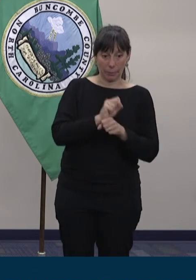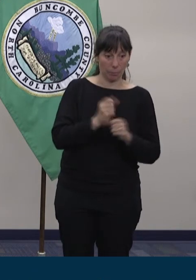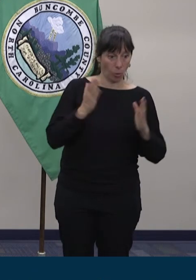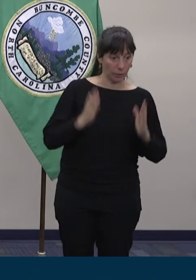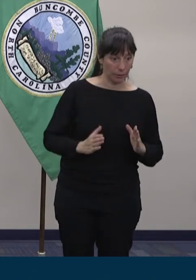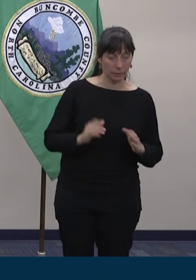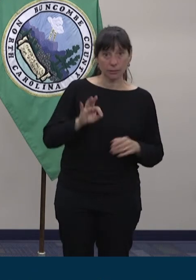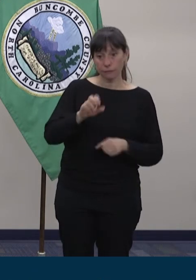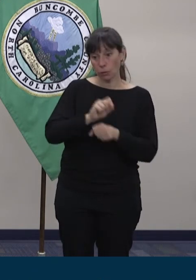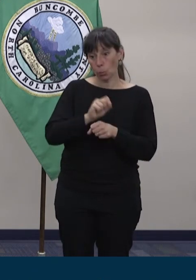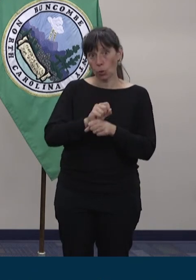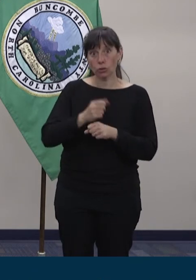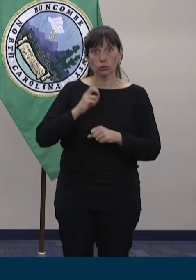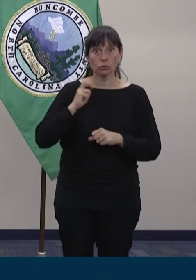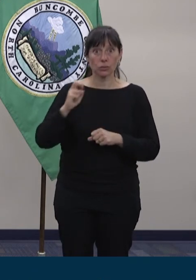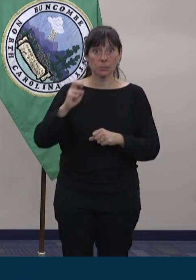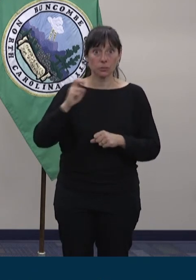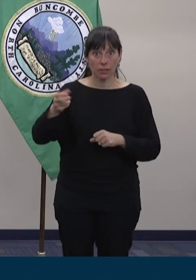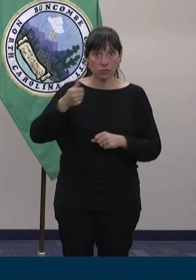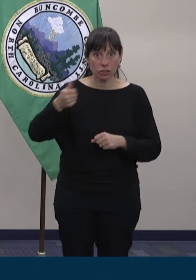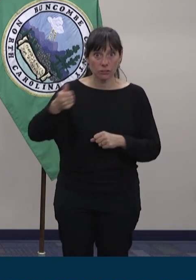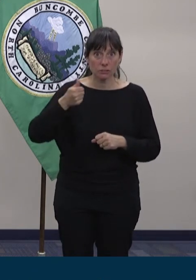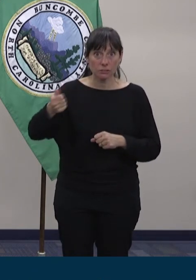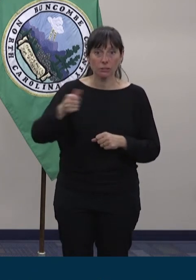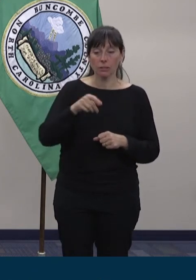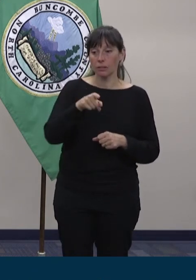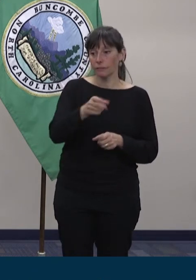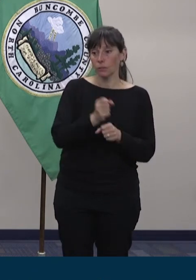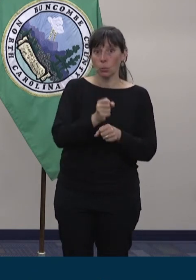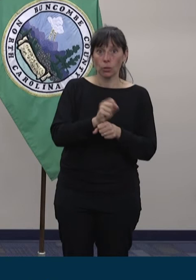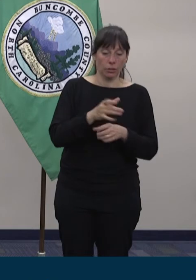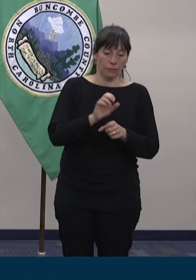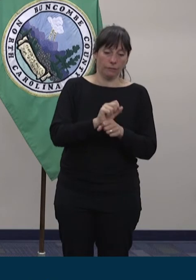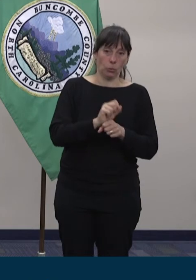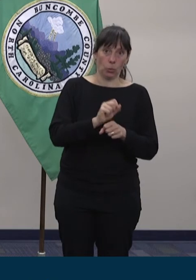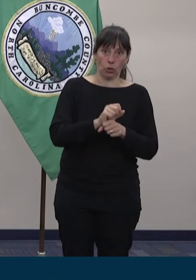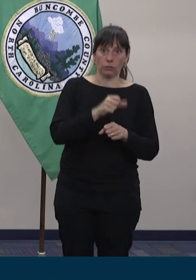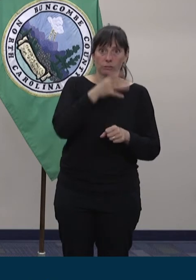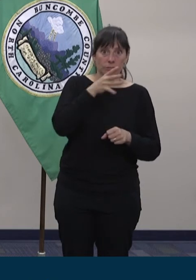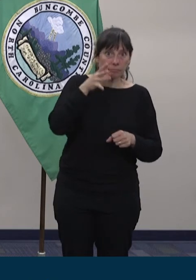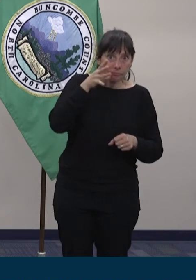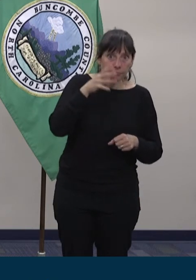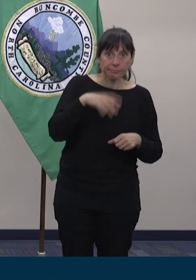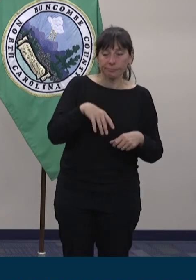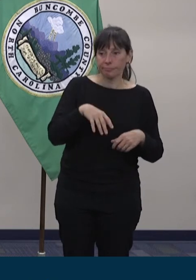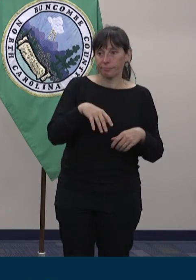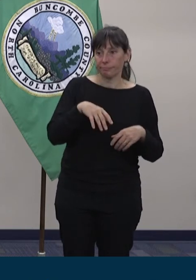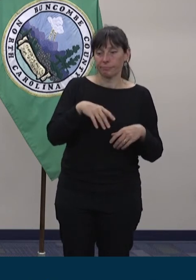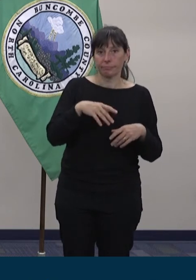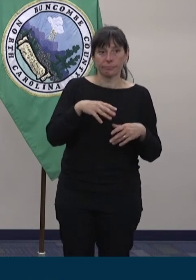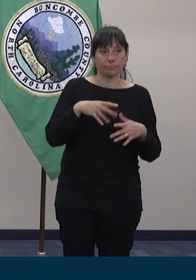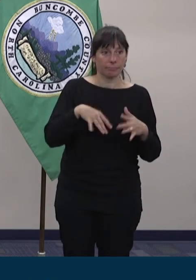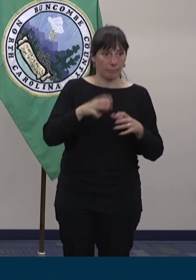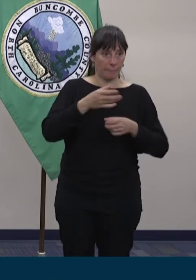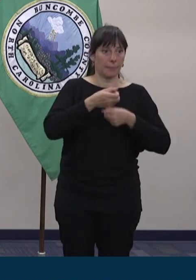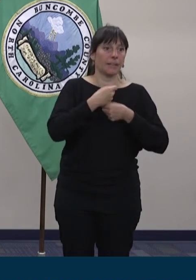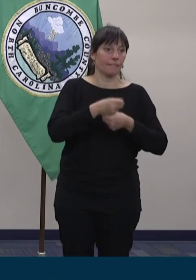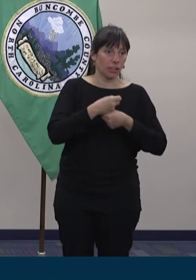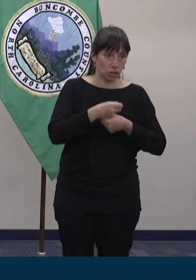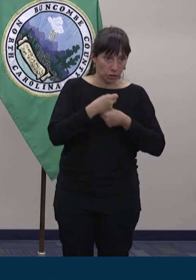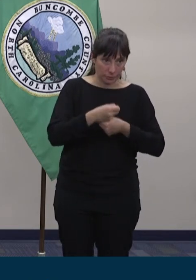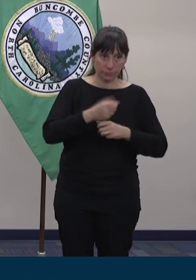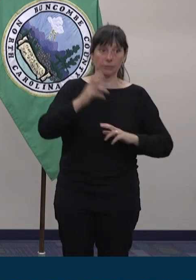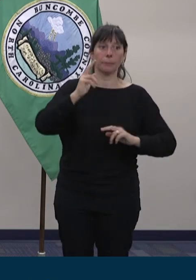transportation, manufacturing, construction, and agricultural settings, meat and poultry processing